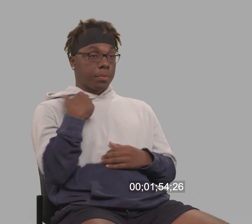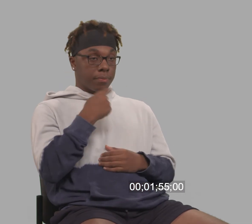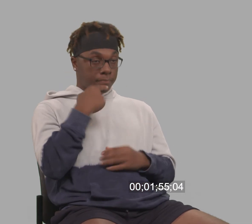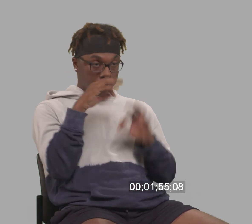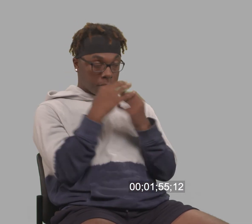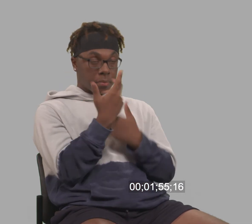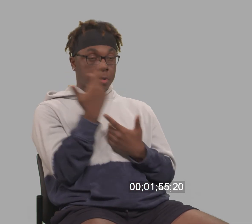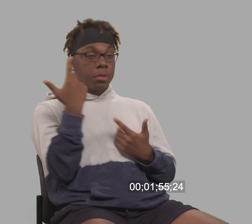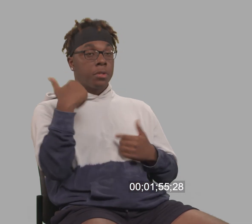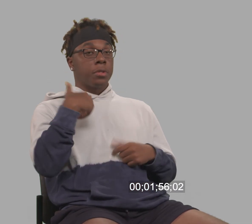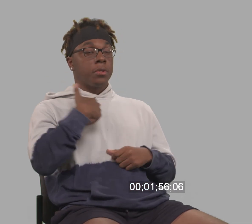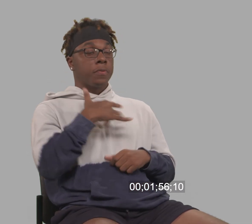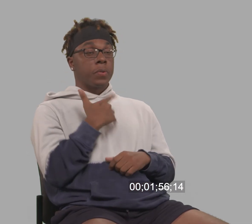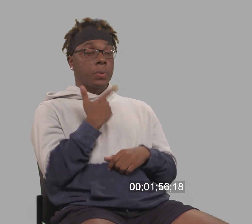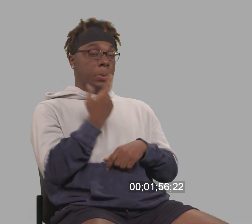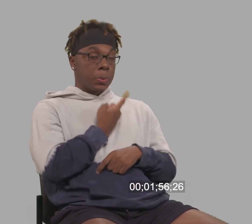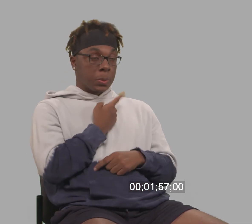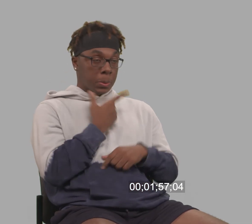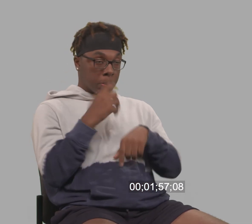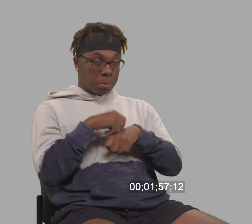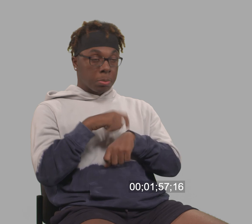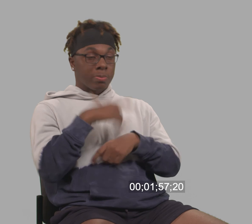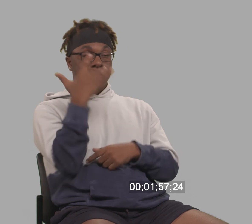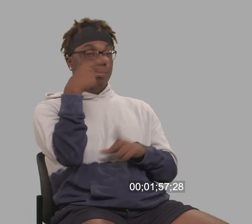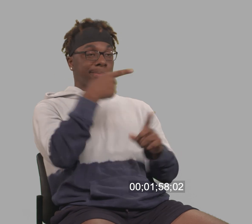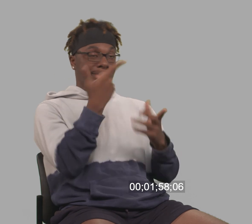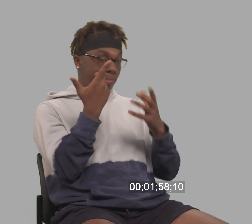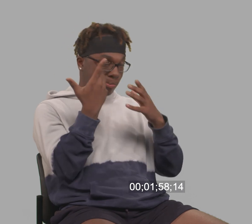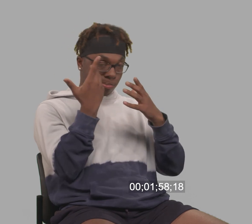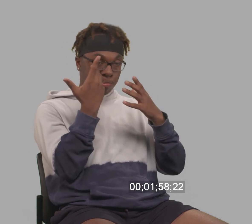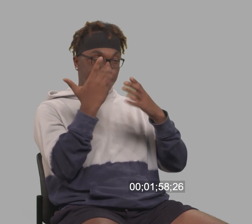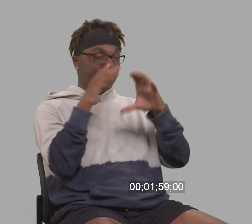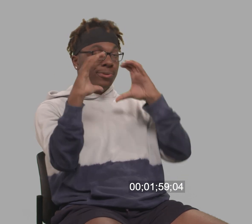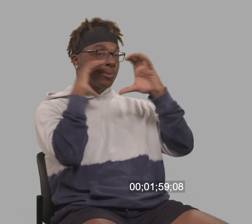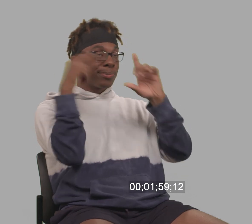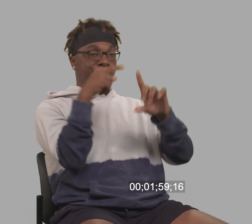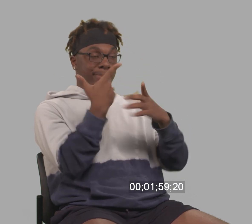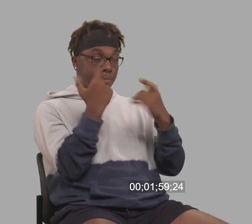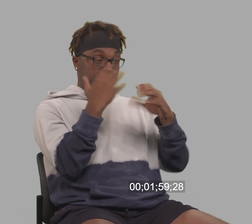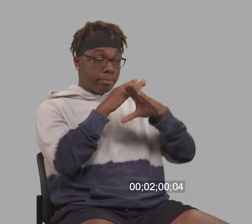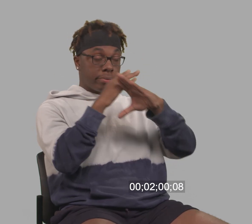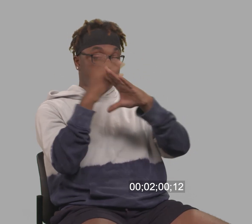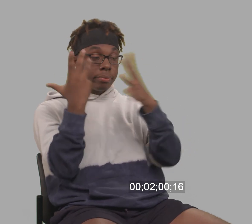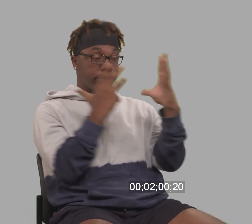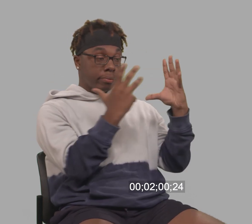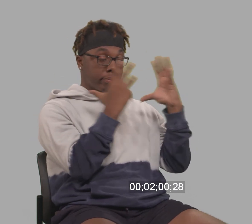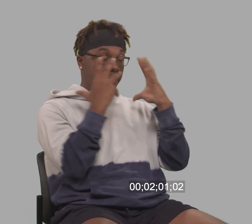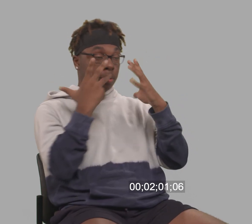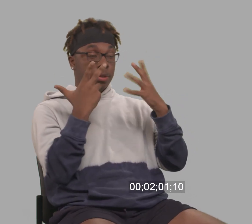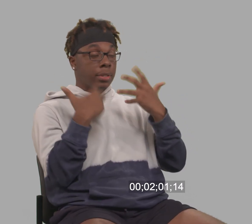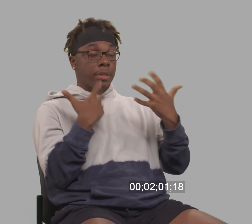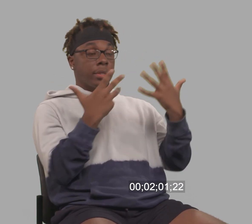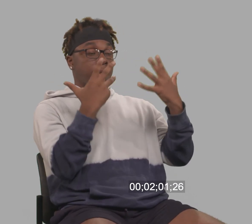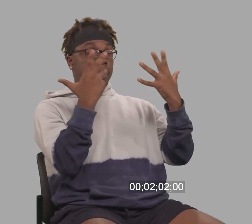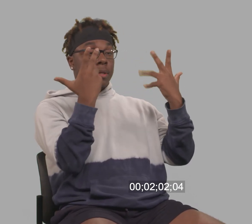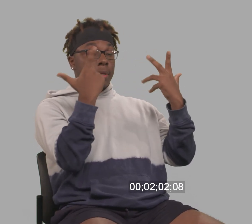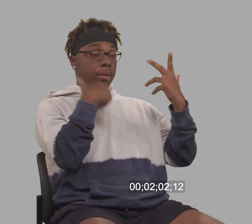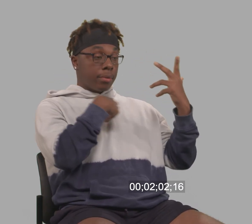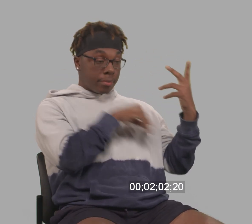I'm originally from Buffalo. I grew up in a hearing family. I often felt really isolated at home because communication wasn't always easy. I didn't have access